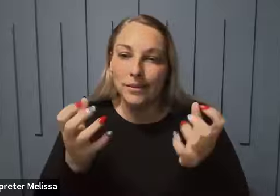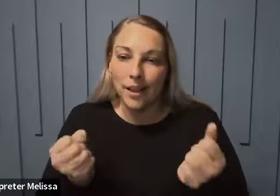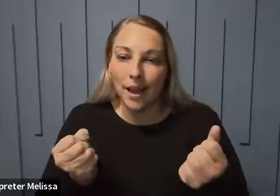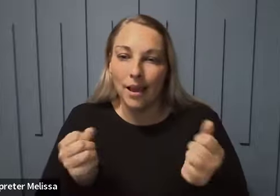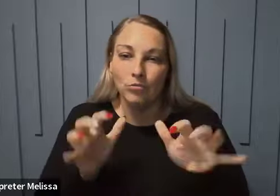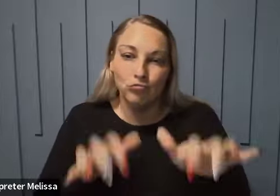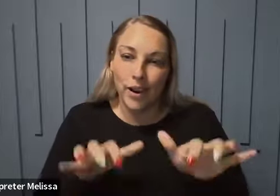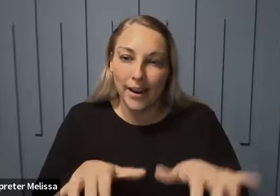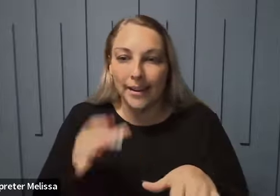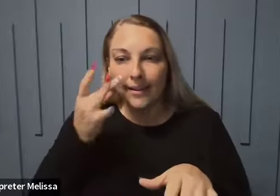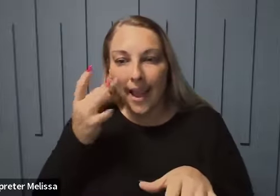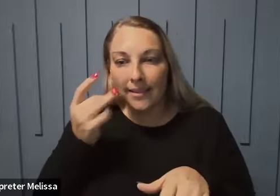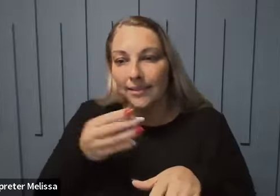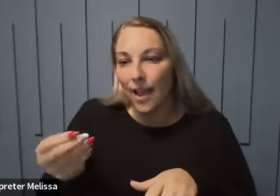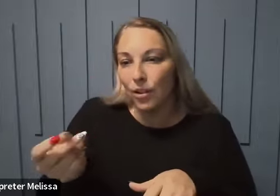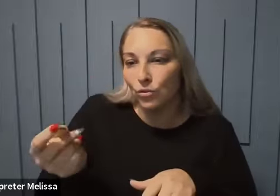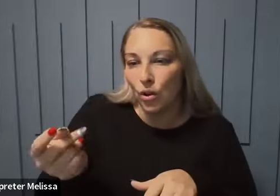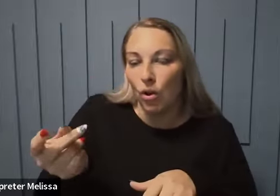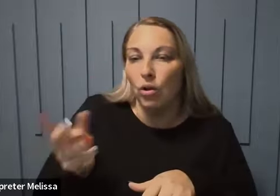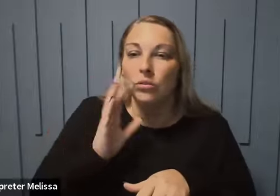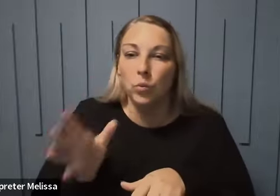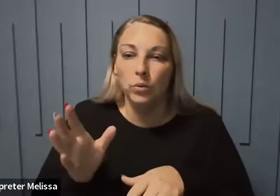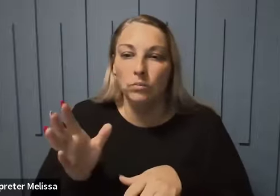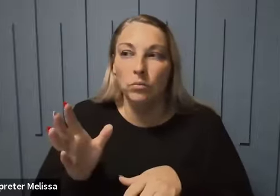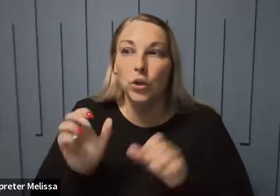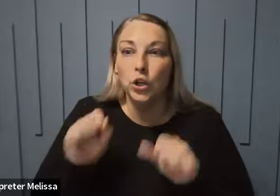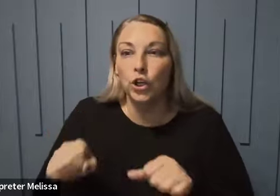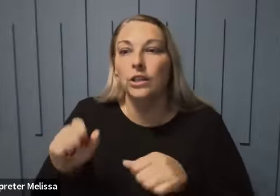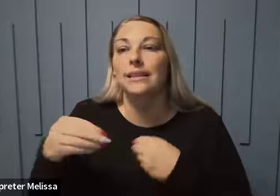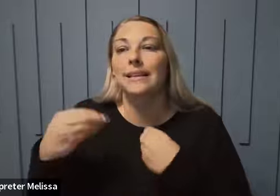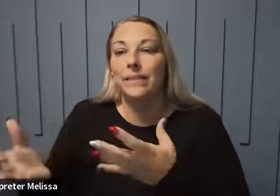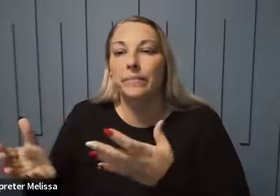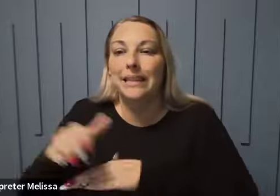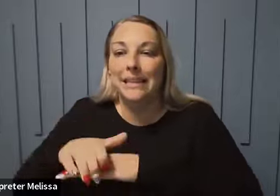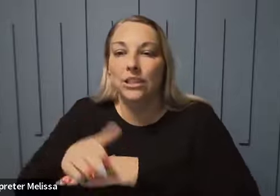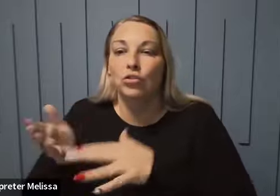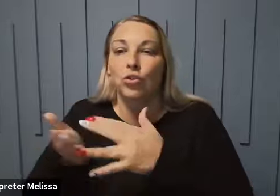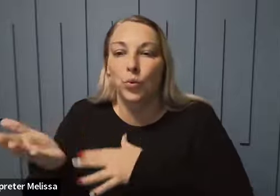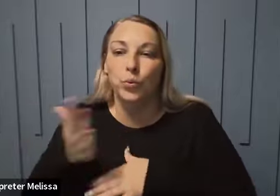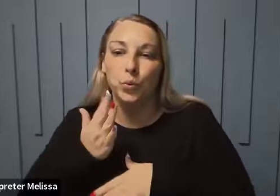raining cats and dogs. We could just give them the English through Cued American English.